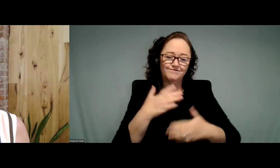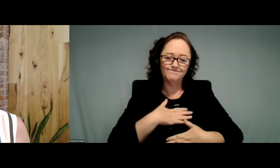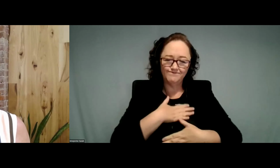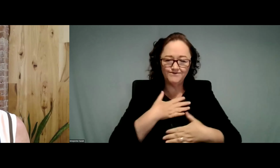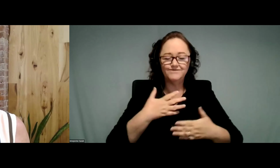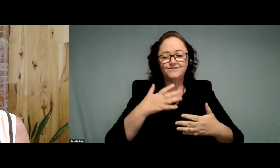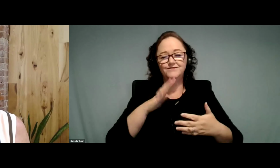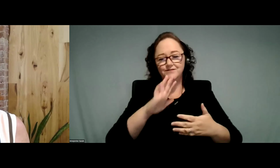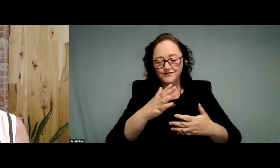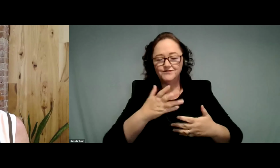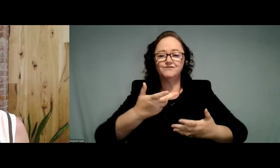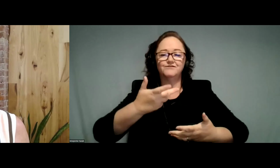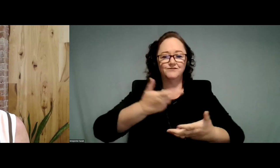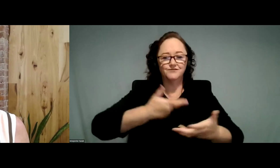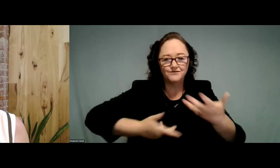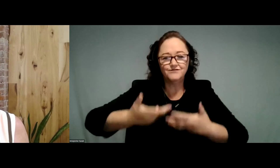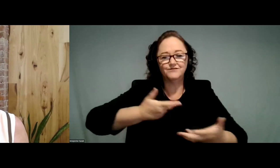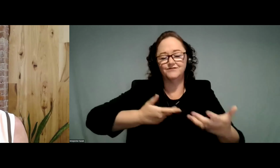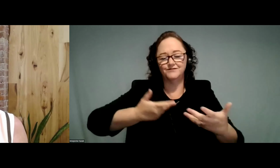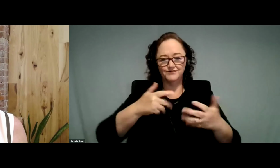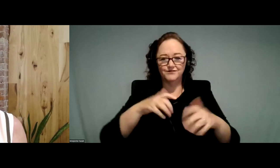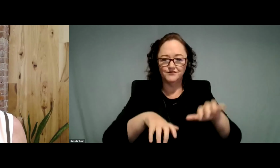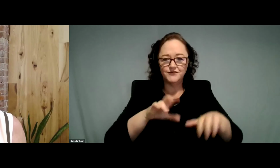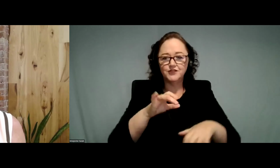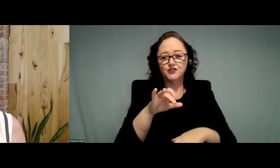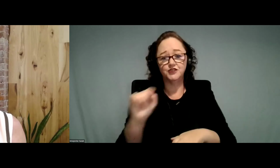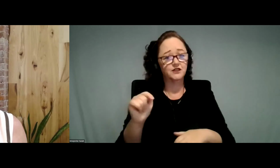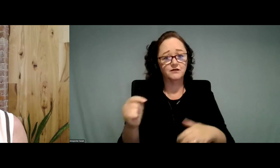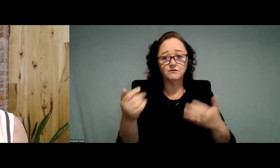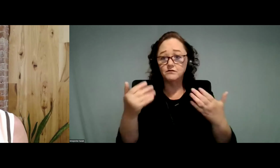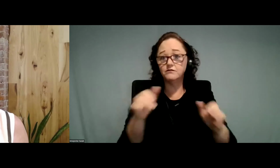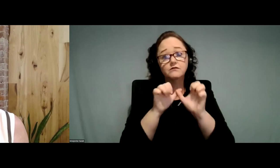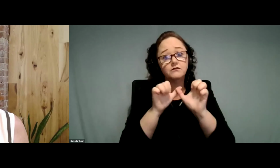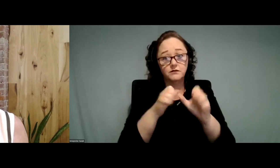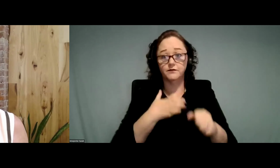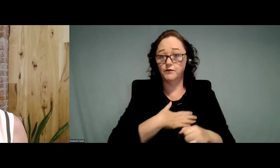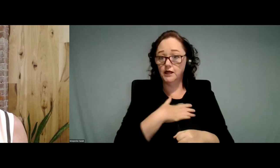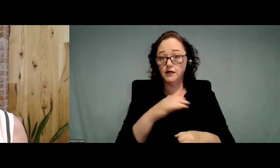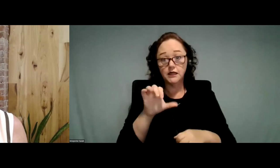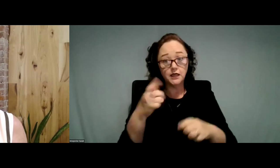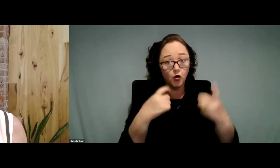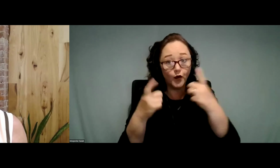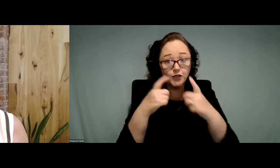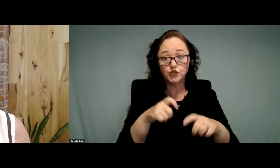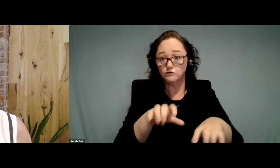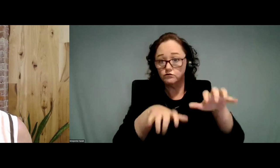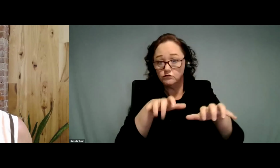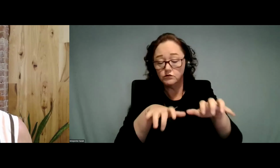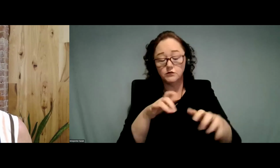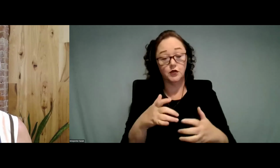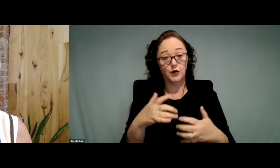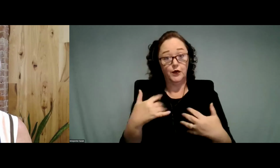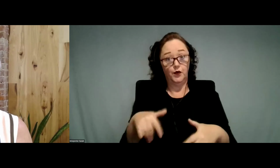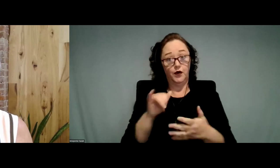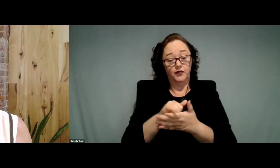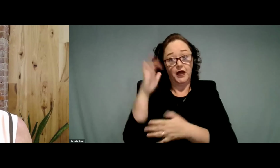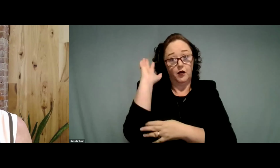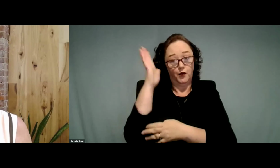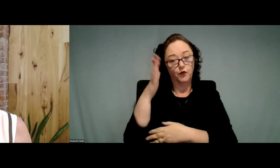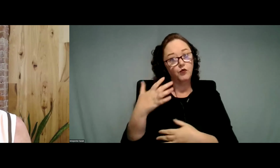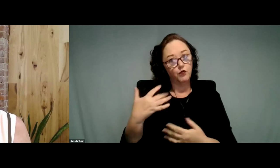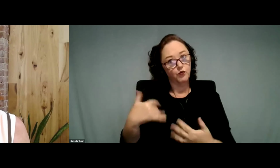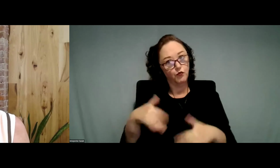Please continue to throw in your reflections, your questions. I know I even found this really, really illuminating myself. And